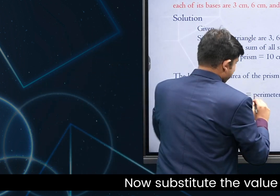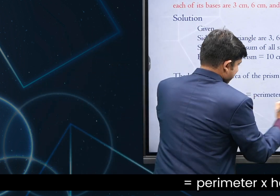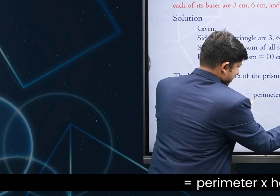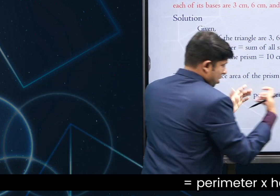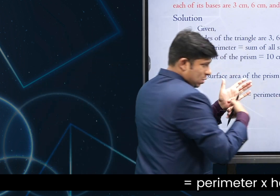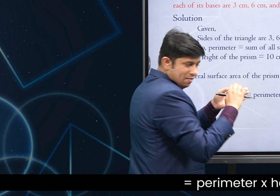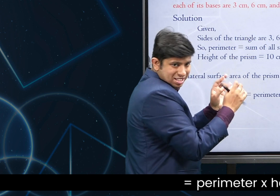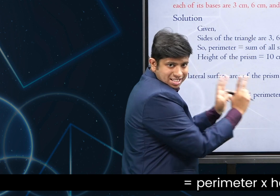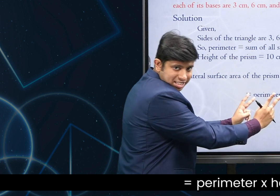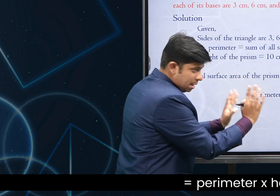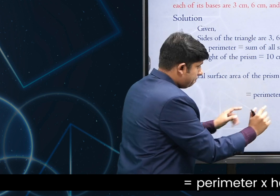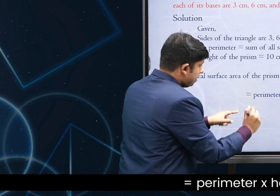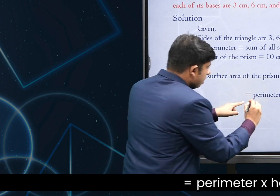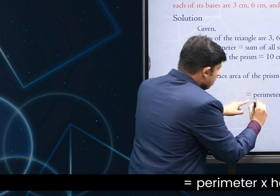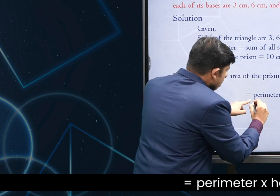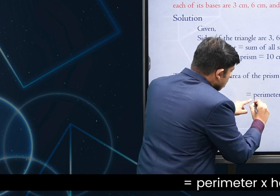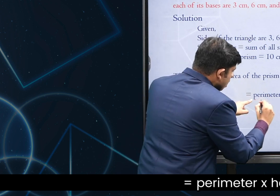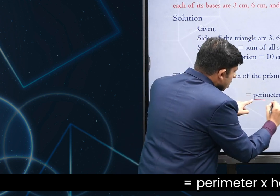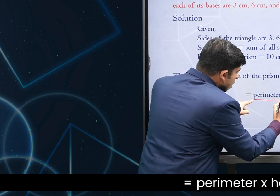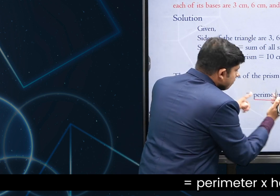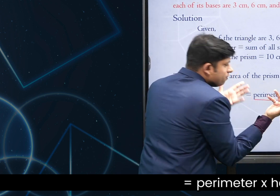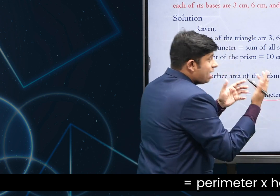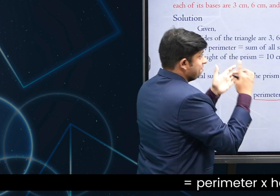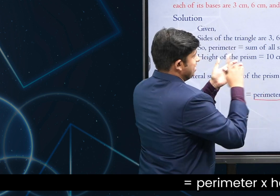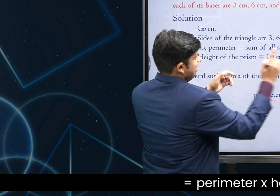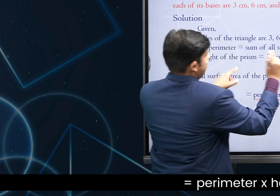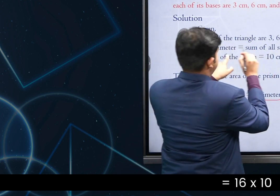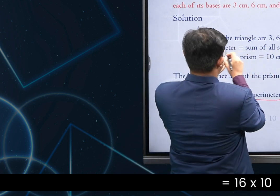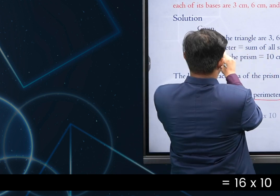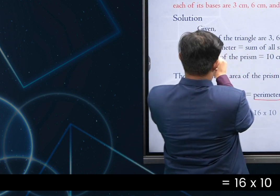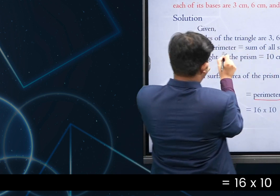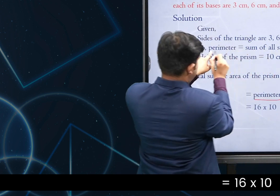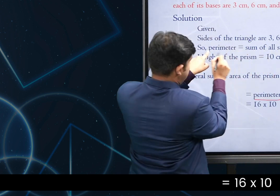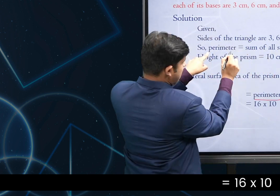that is perimeter into height, that is equal to 16 into 10.